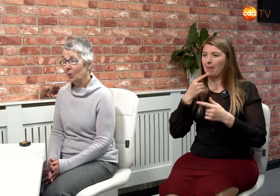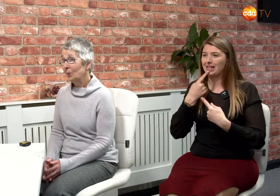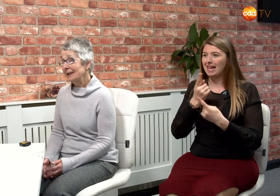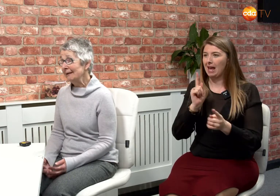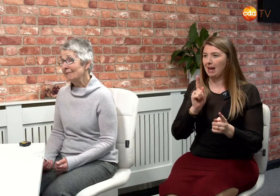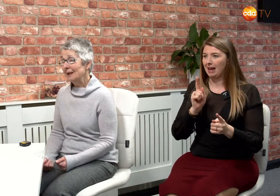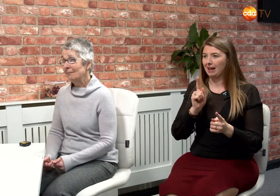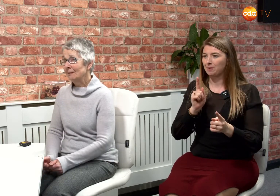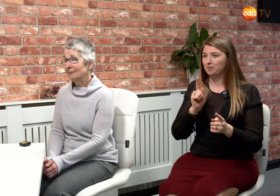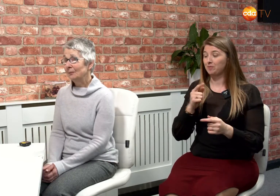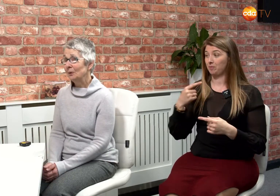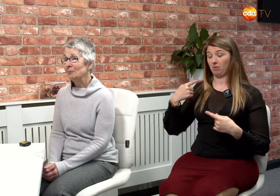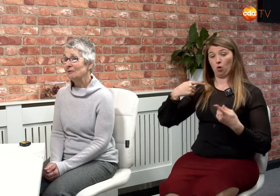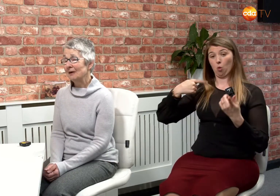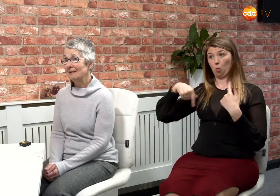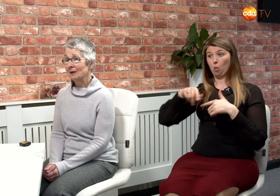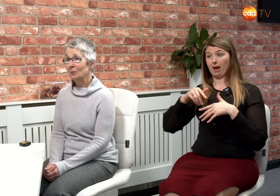we